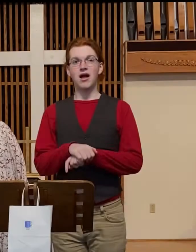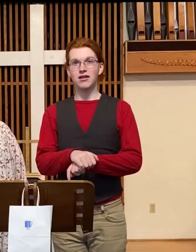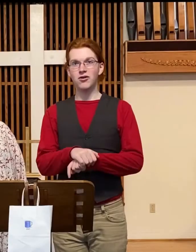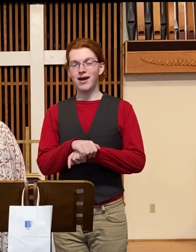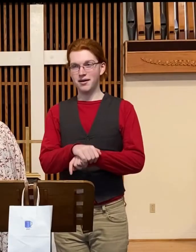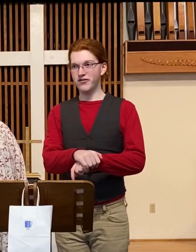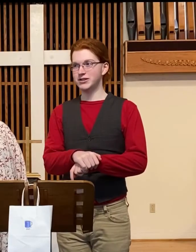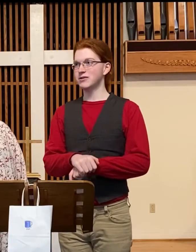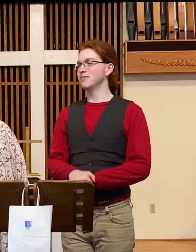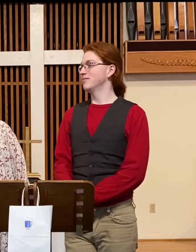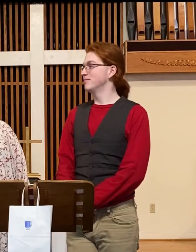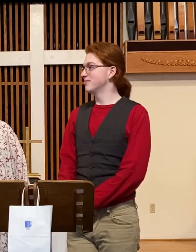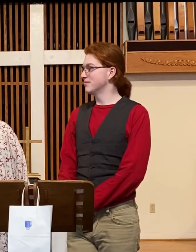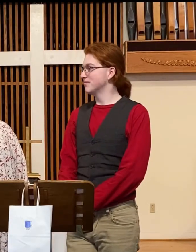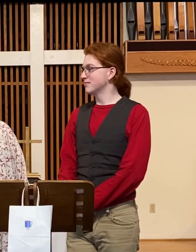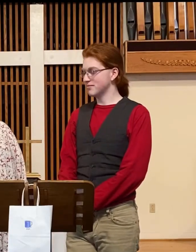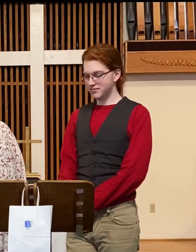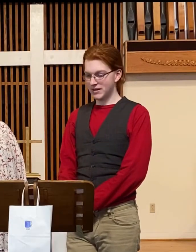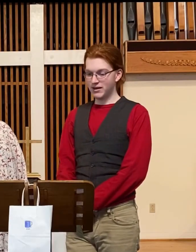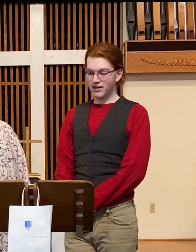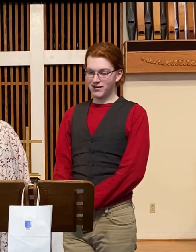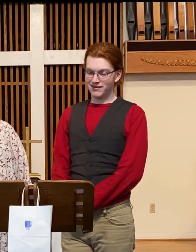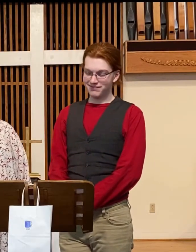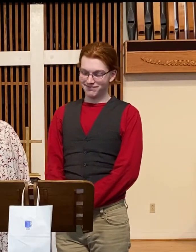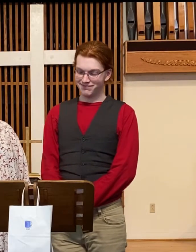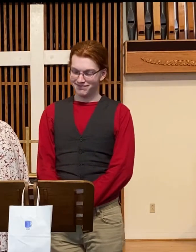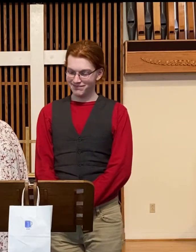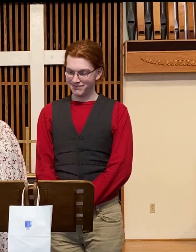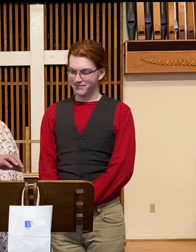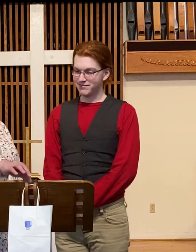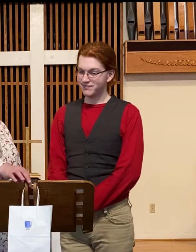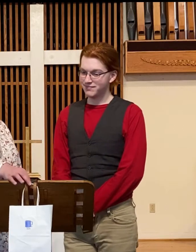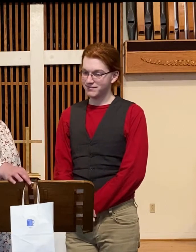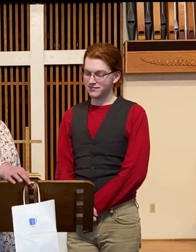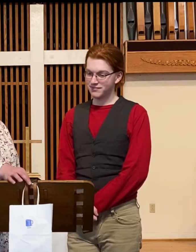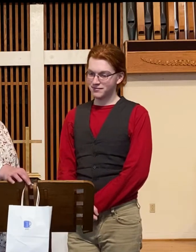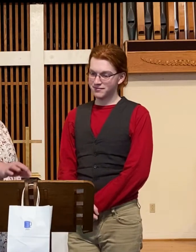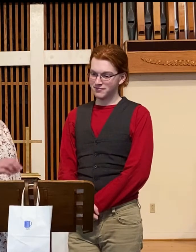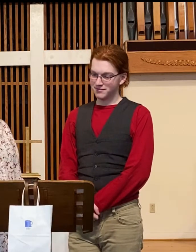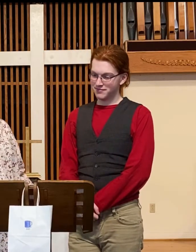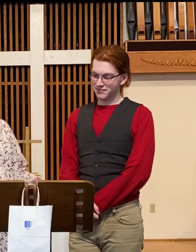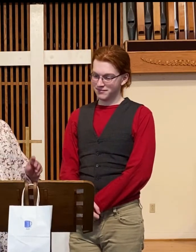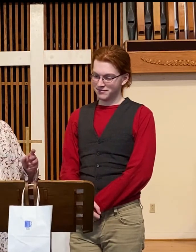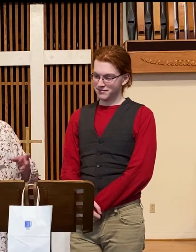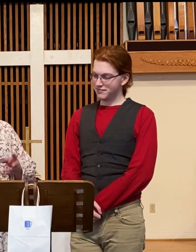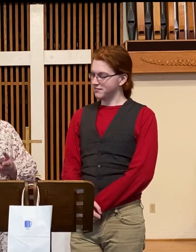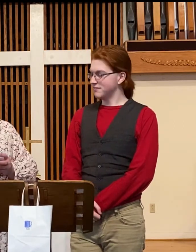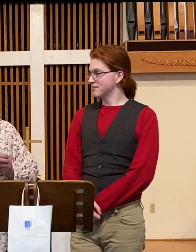Hello, I'm Fraser. And I'm Miss Dedra. We're here with another scripture from our Lent on the Go bag. It is